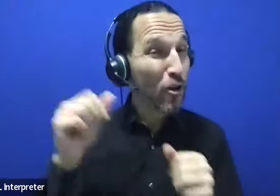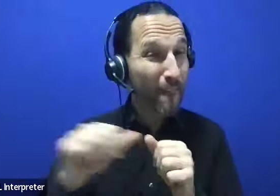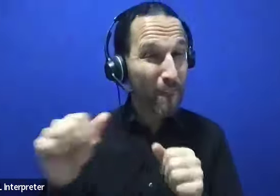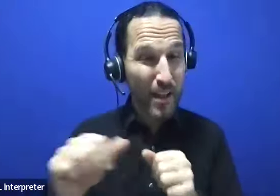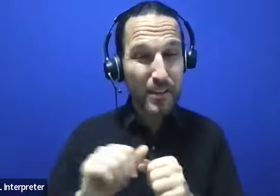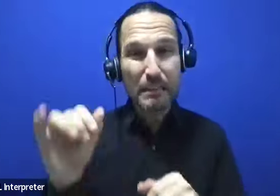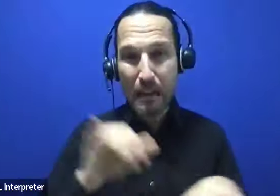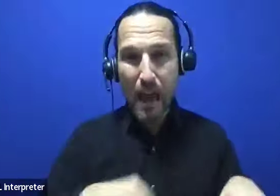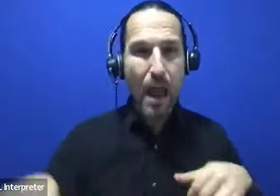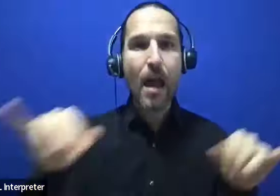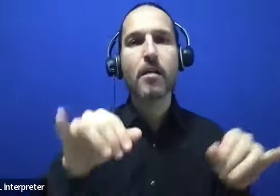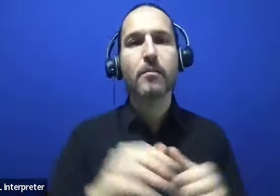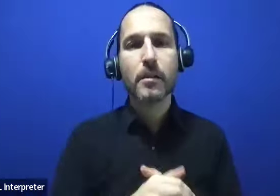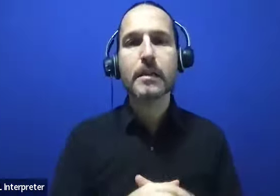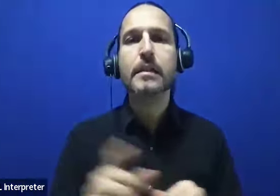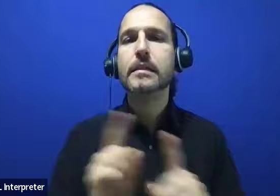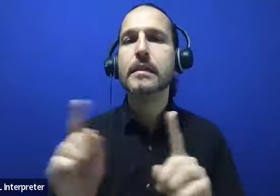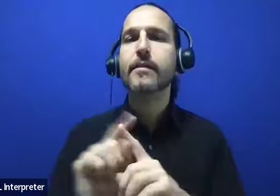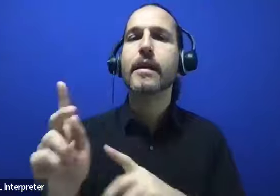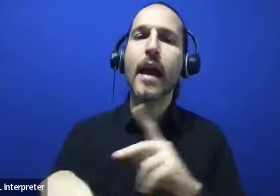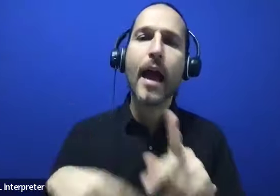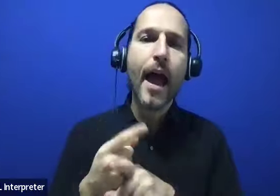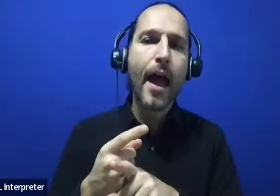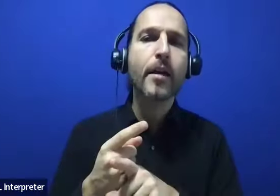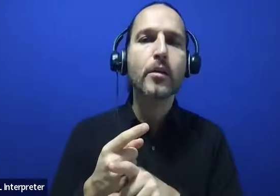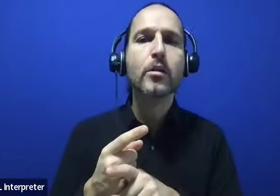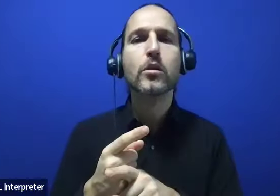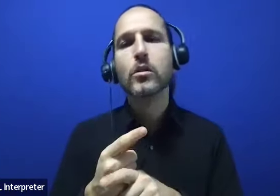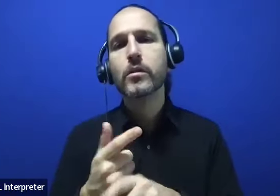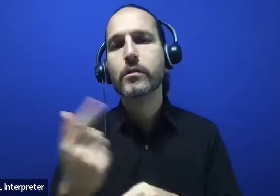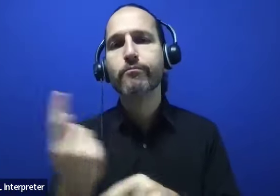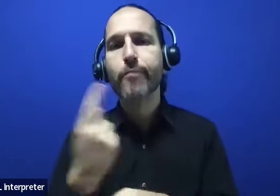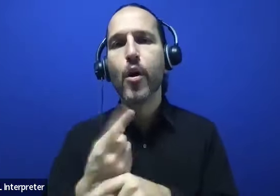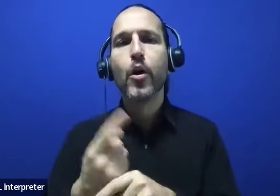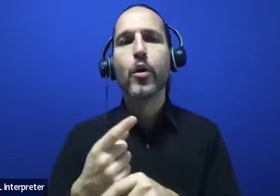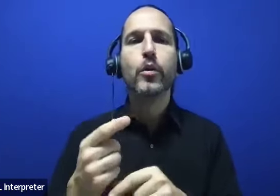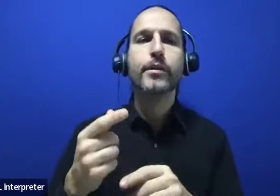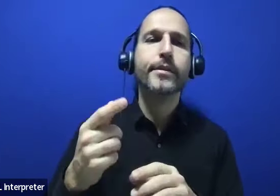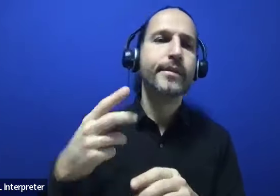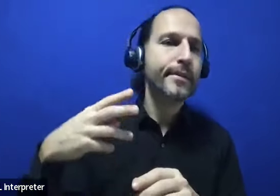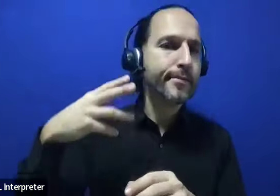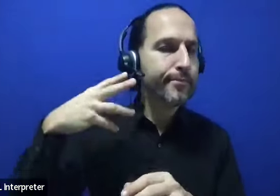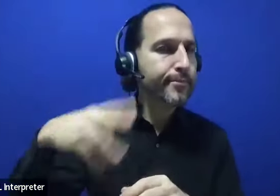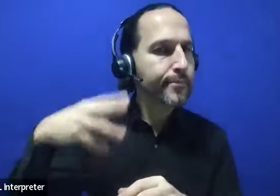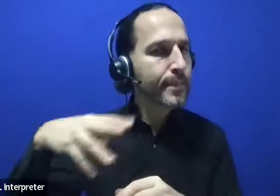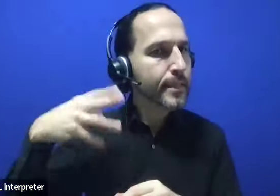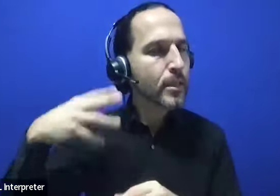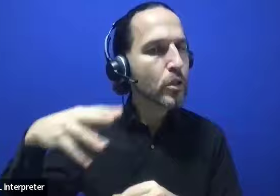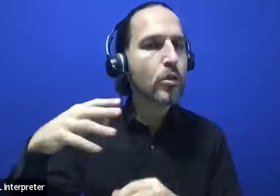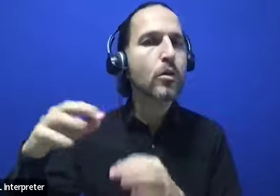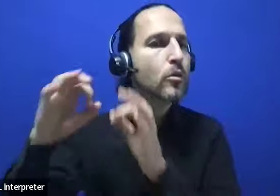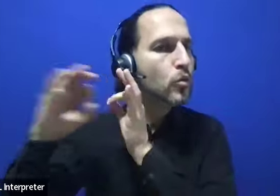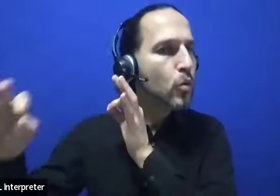common. Eustachian tubes are often not in exactly the right position to drain fluid from the ear